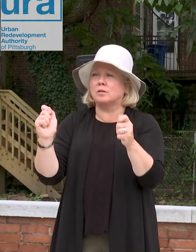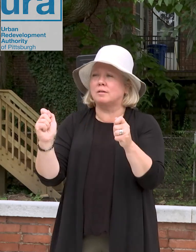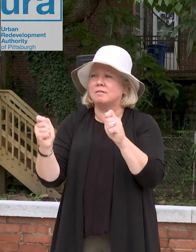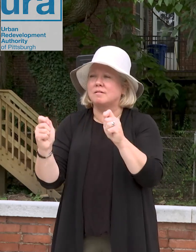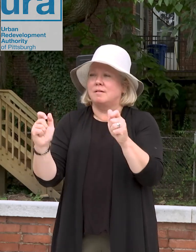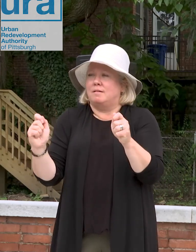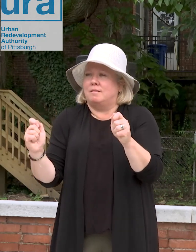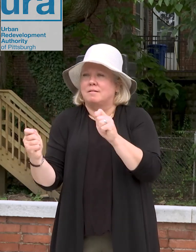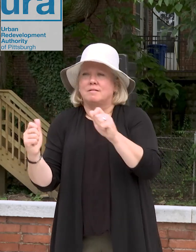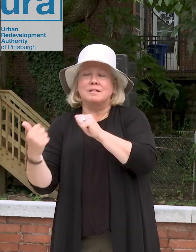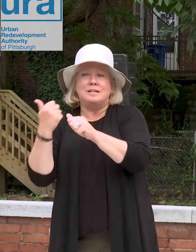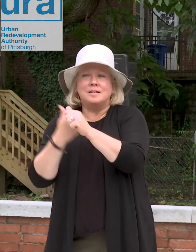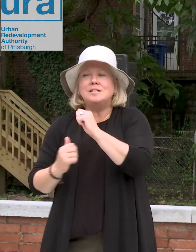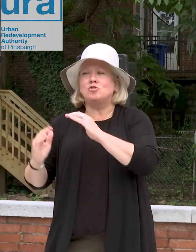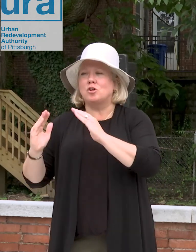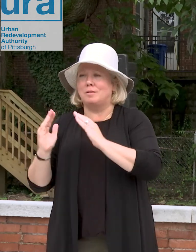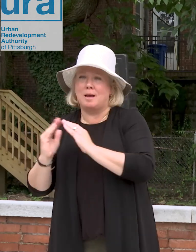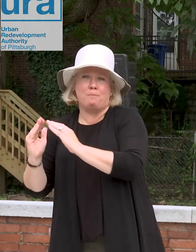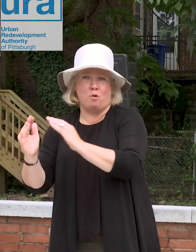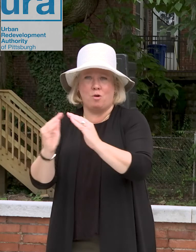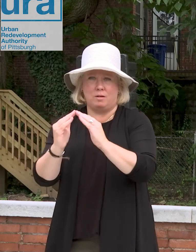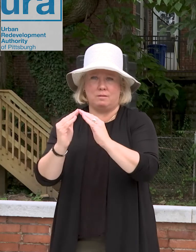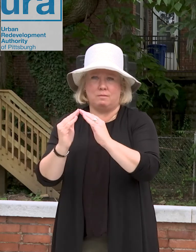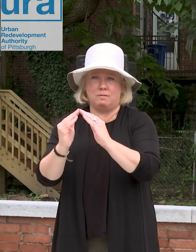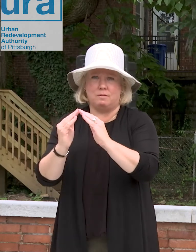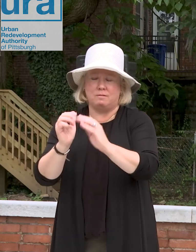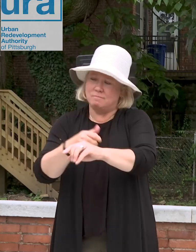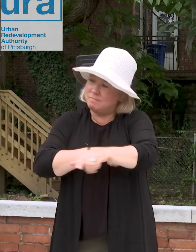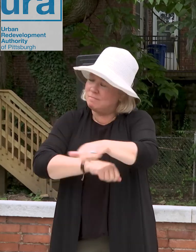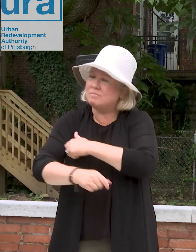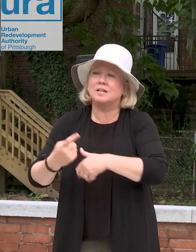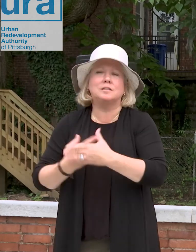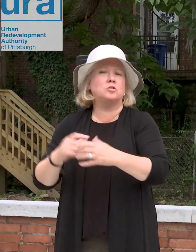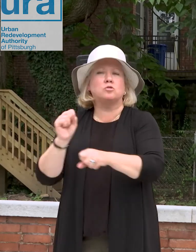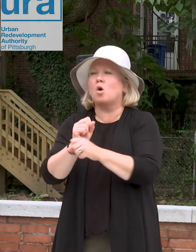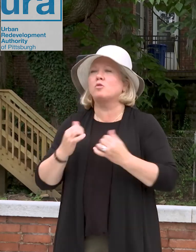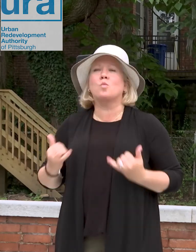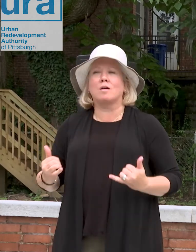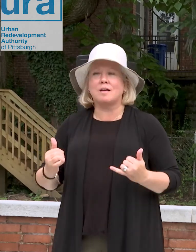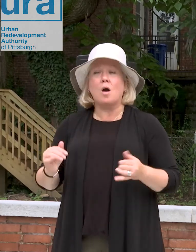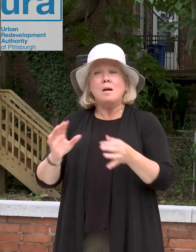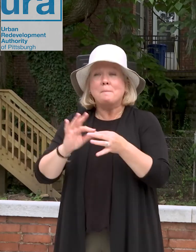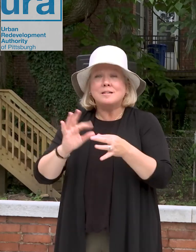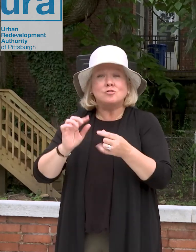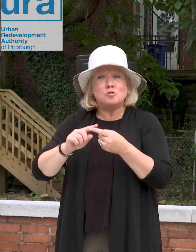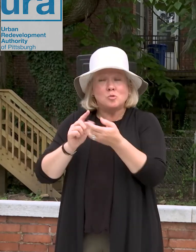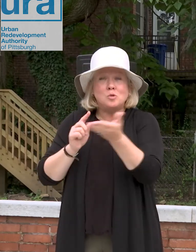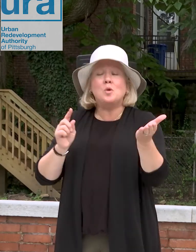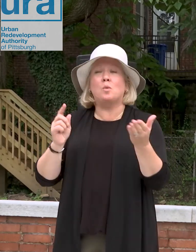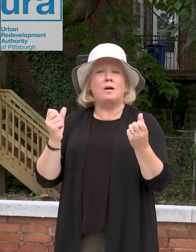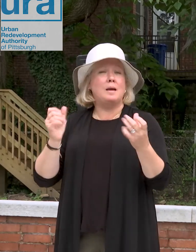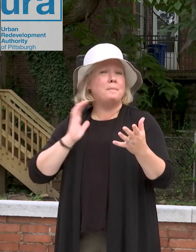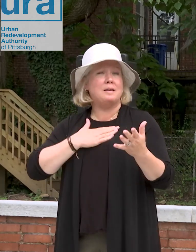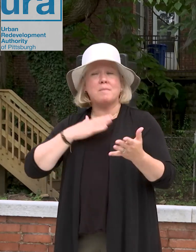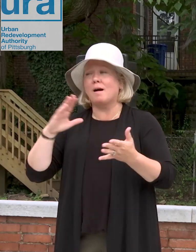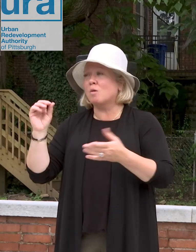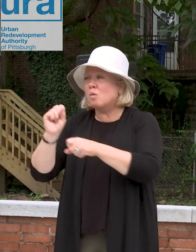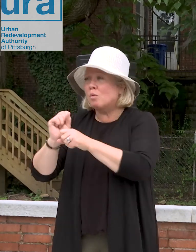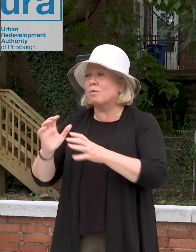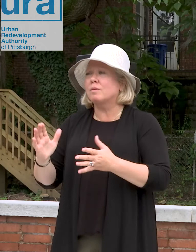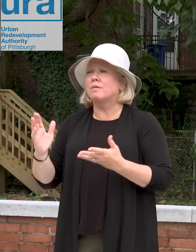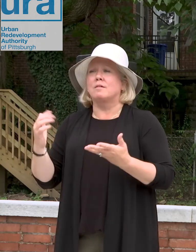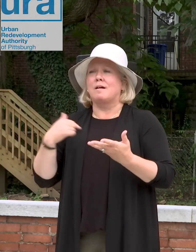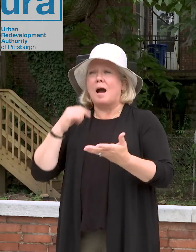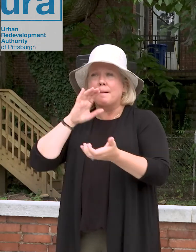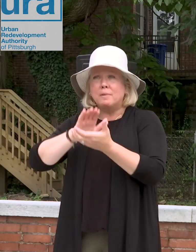neighborhoods in this city. And that work should begin right now. And so this is less a message to you, but to many of my colleagues, that I believe that the plan